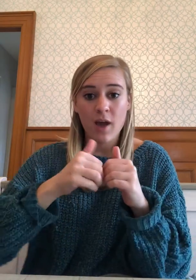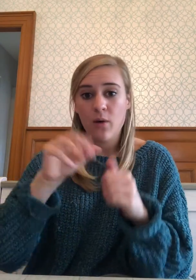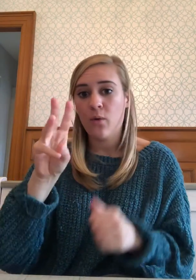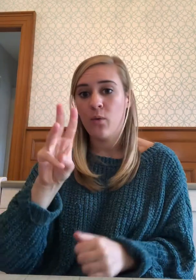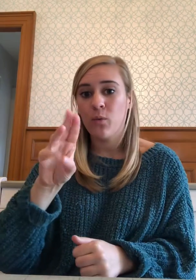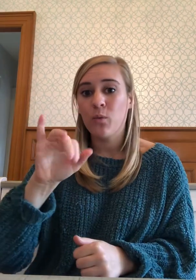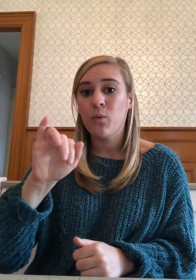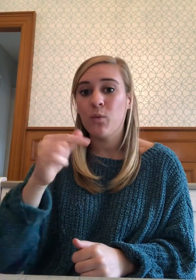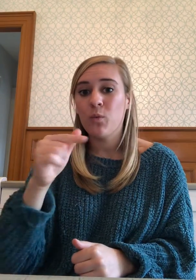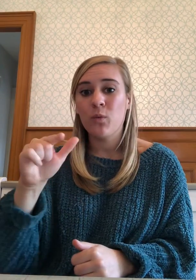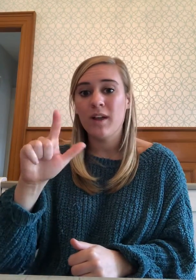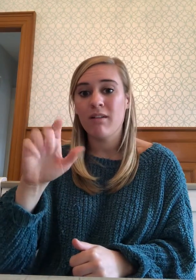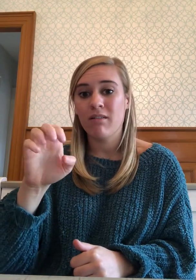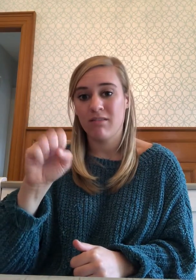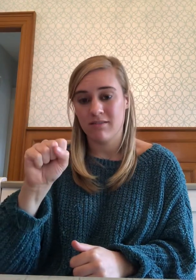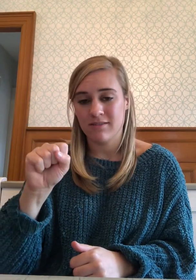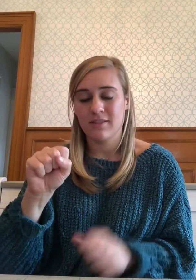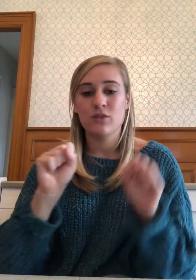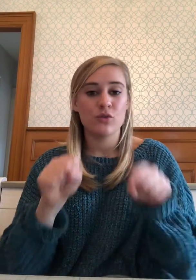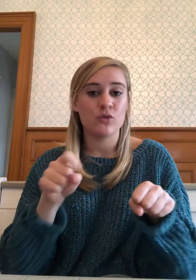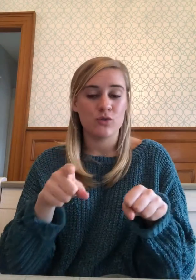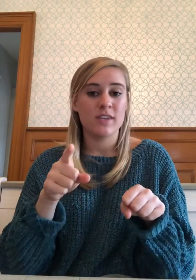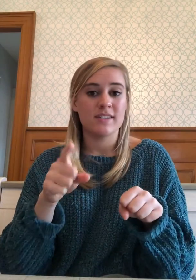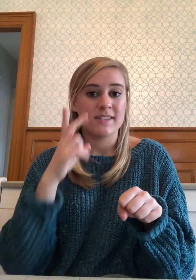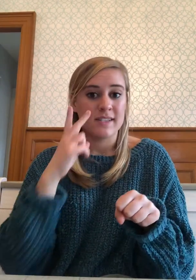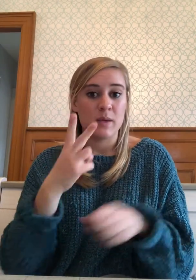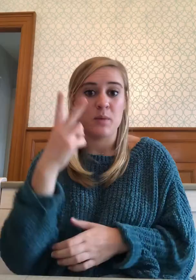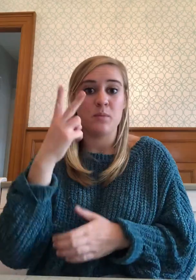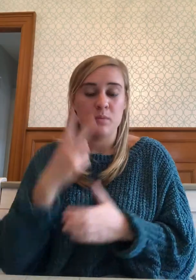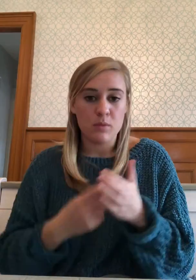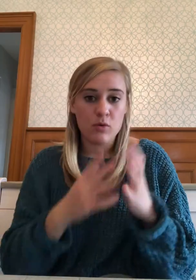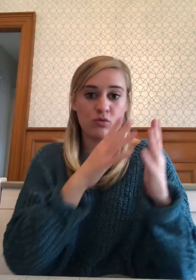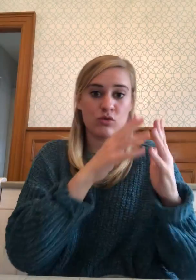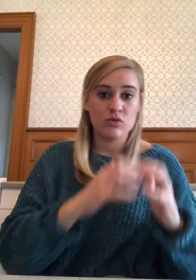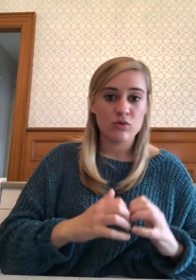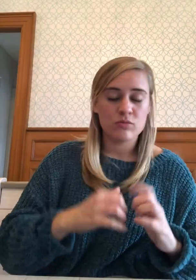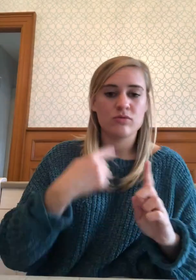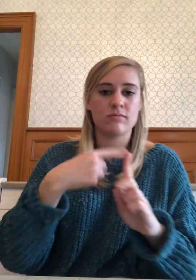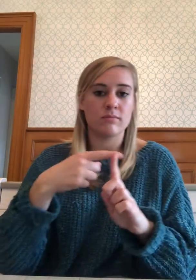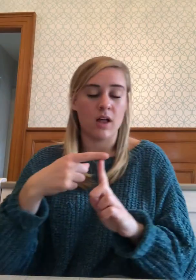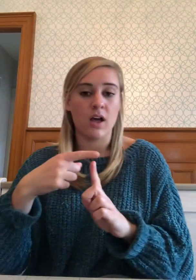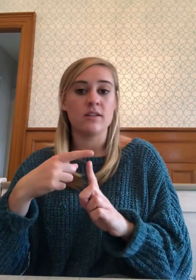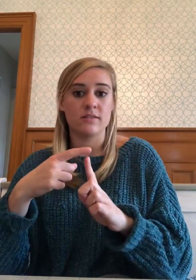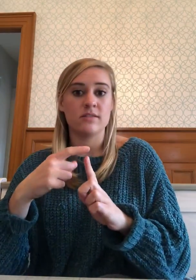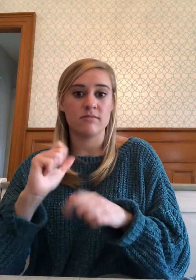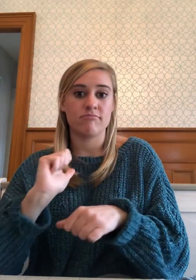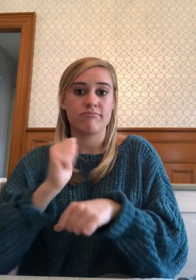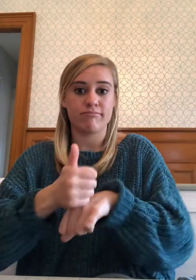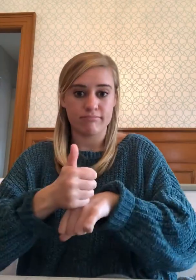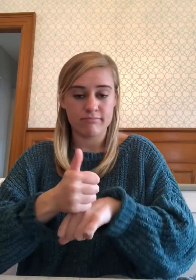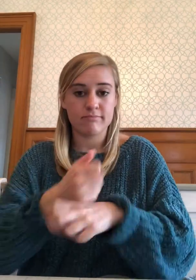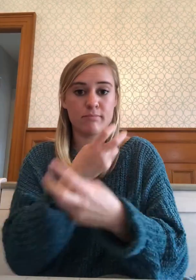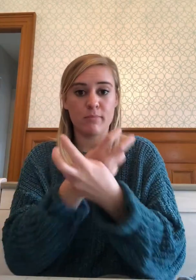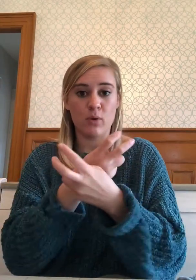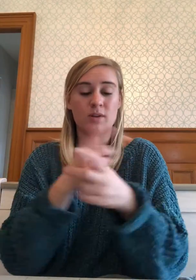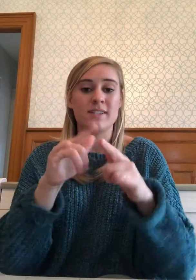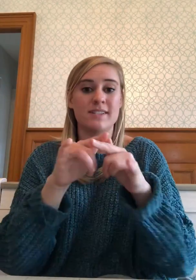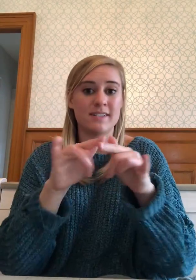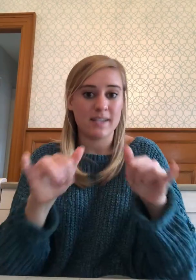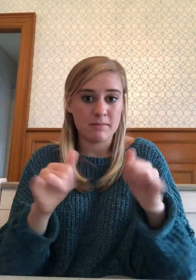both resorption and deposition on the same side of the root. The cartoon showed all deposition or